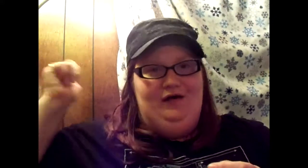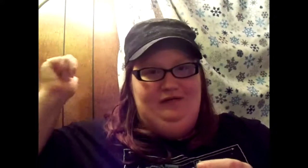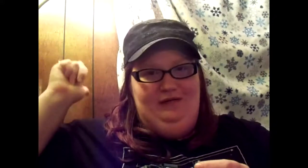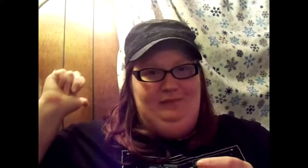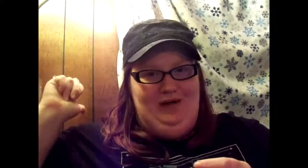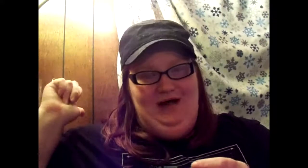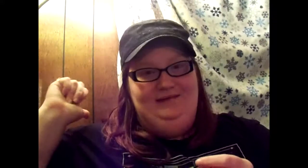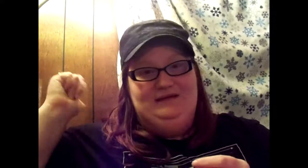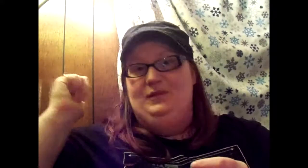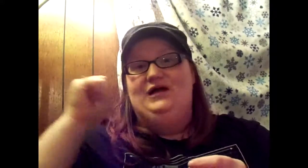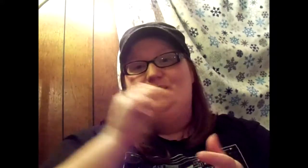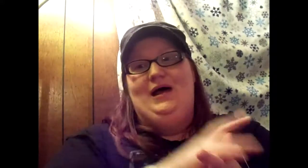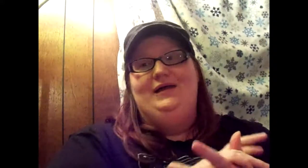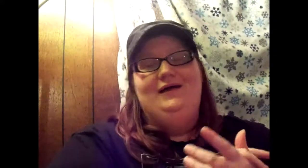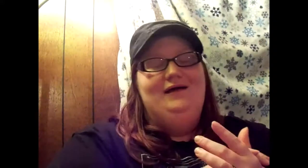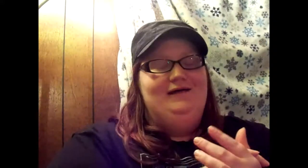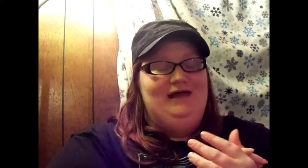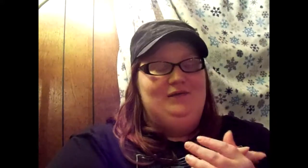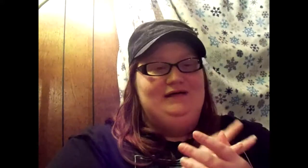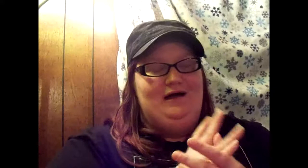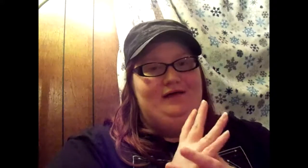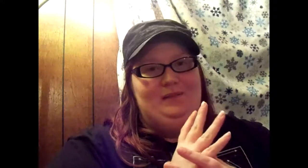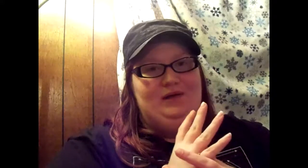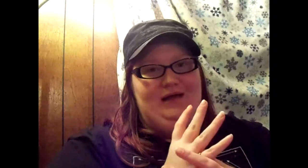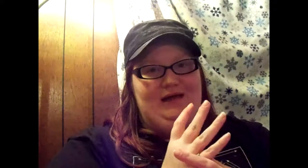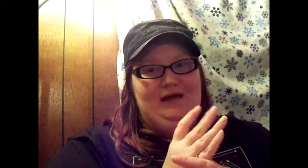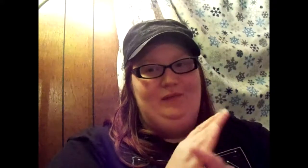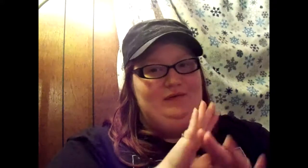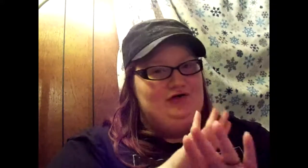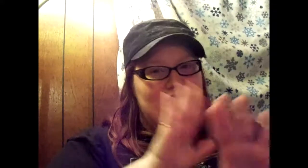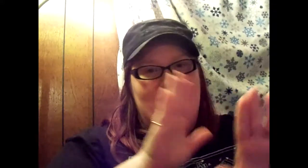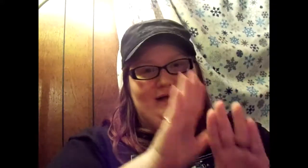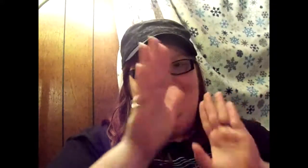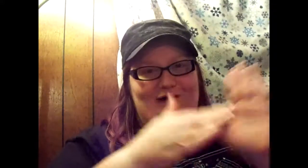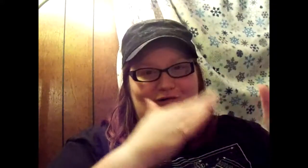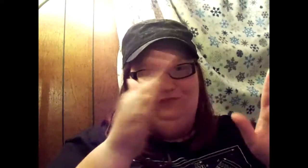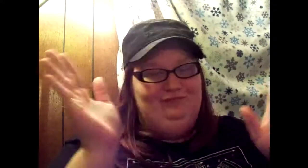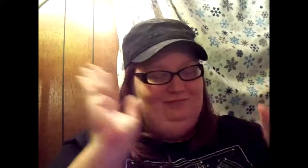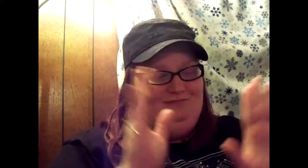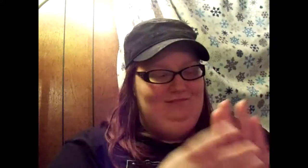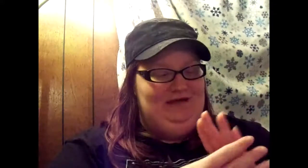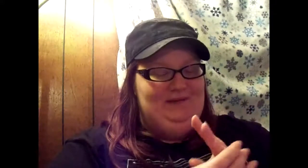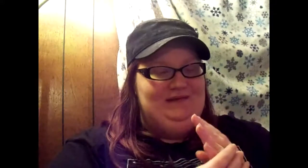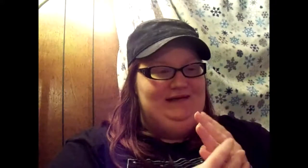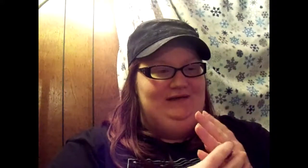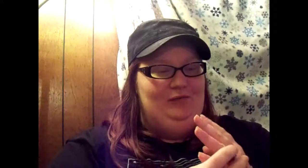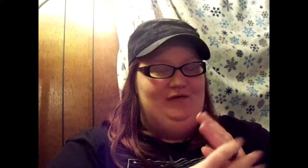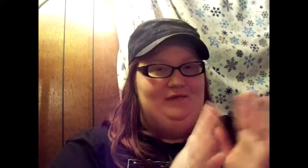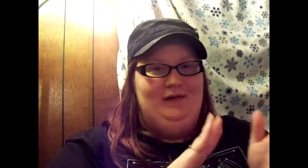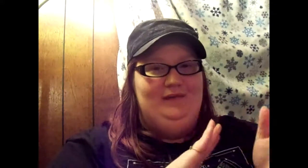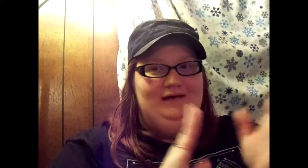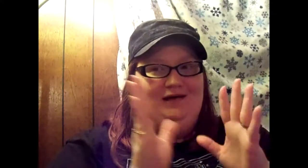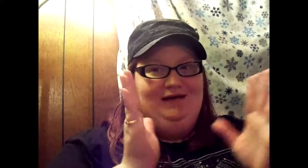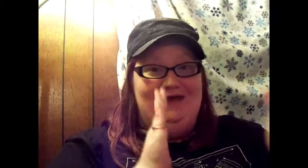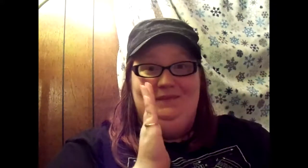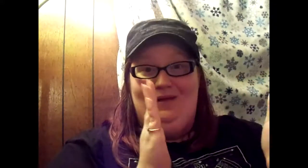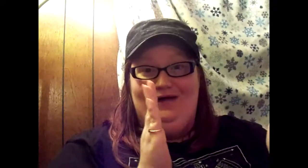playground behind the splash pad. They were down there playing, and we tried to, keep to the, away from them and keep them out of any of